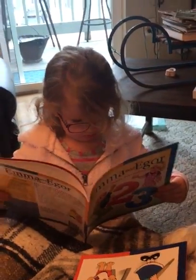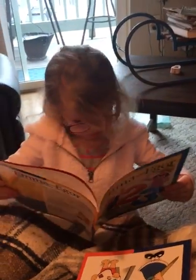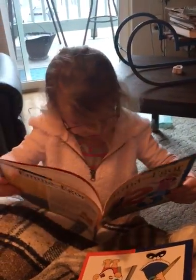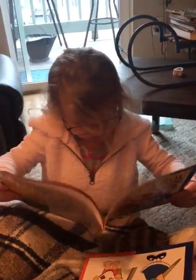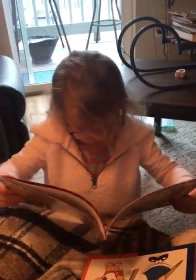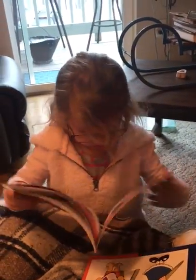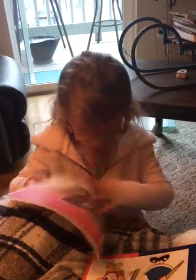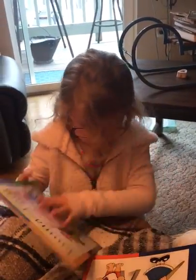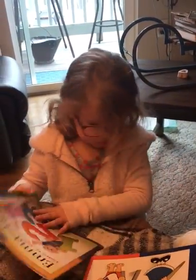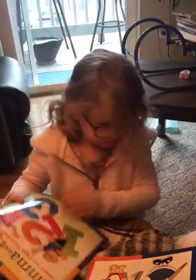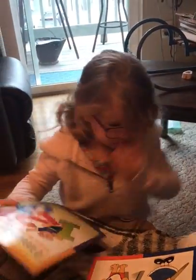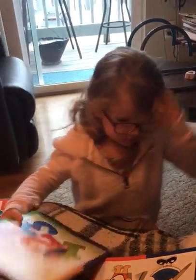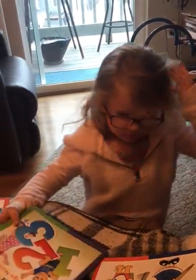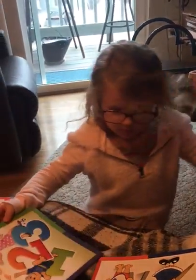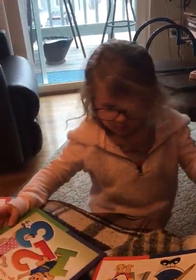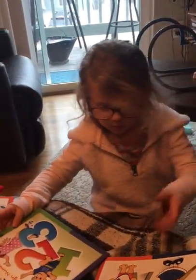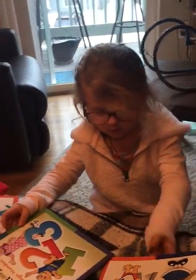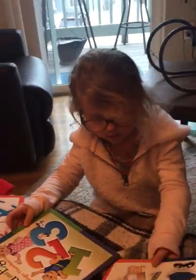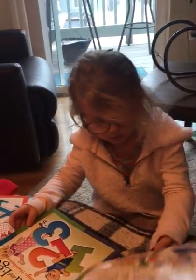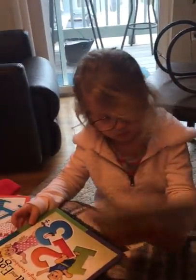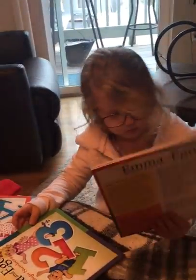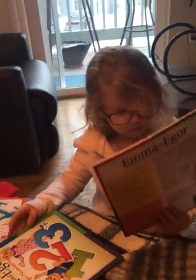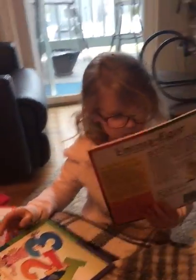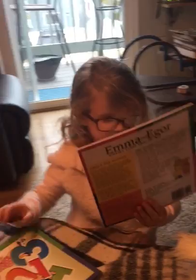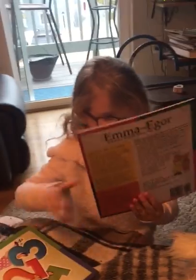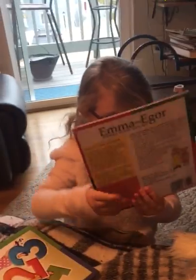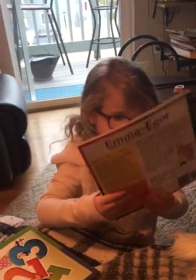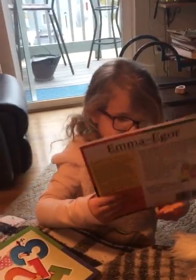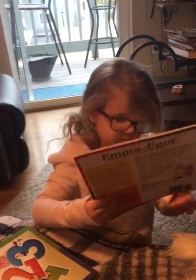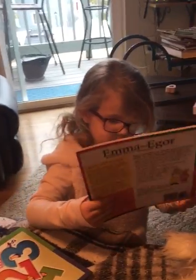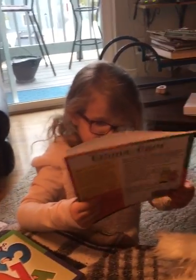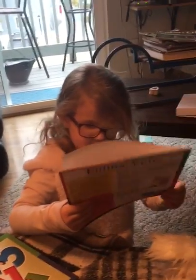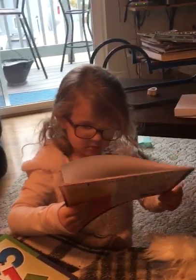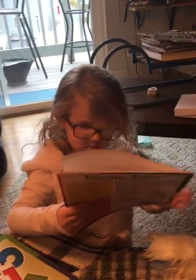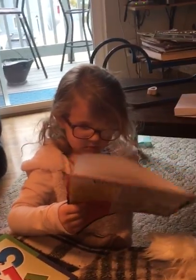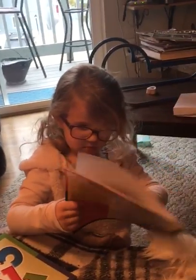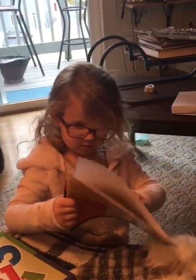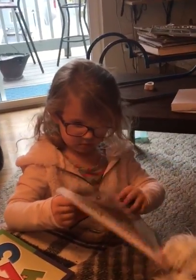She's just totally intrigued, so I think it's probably her favorite gift so far.